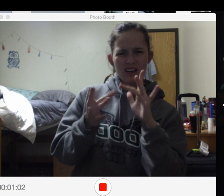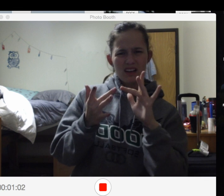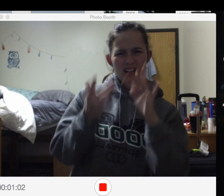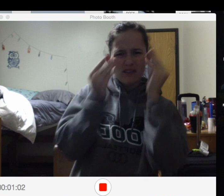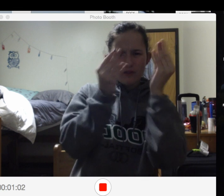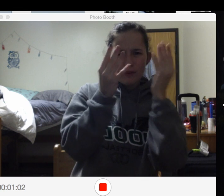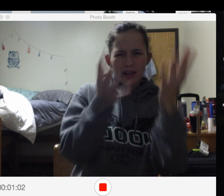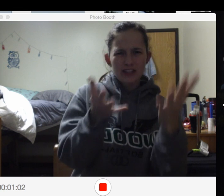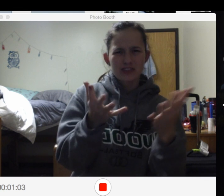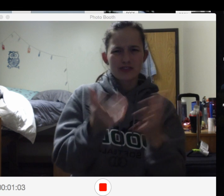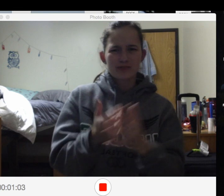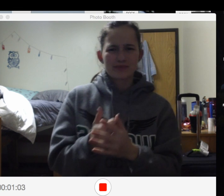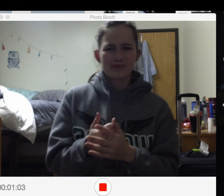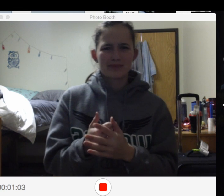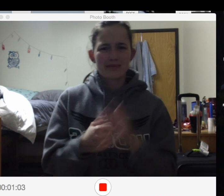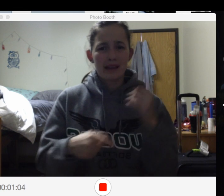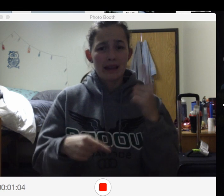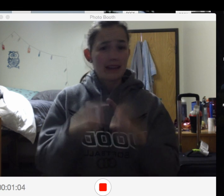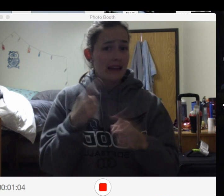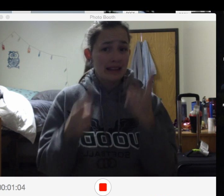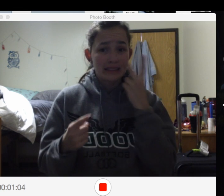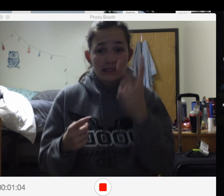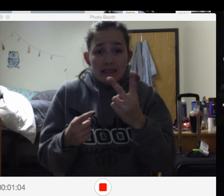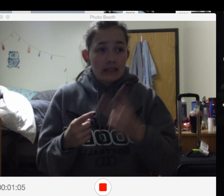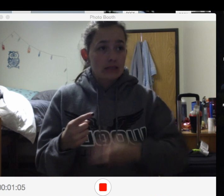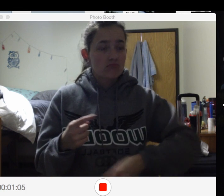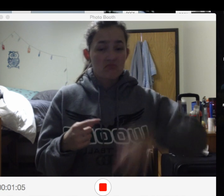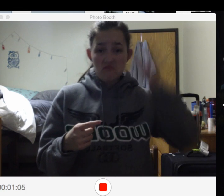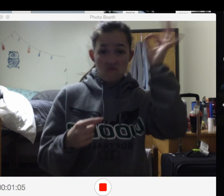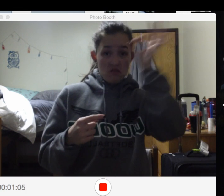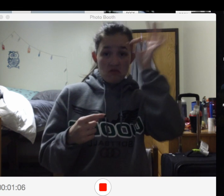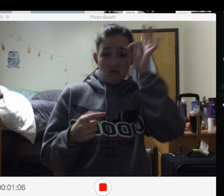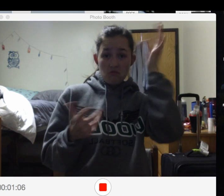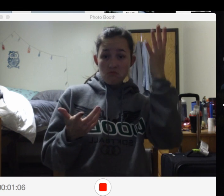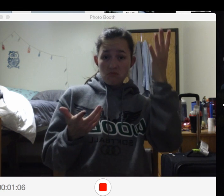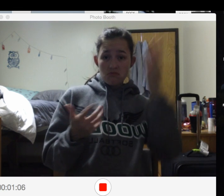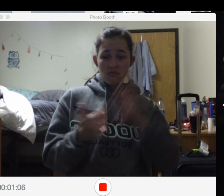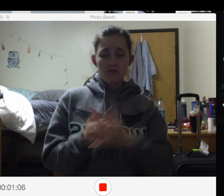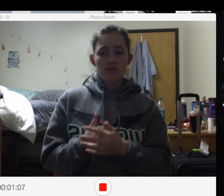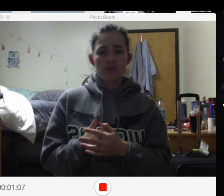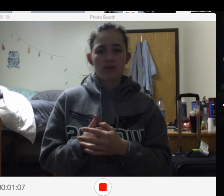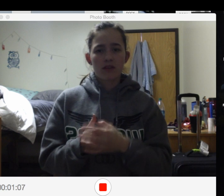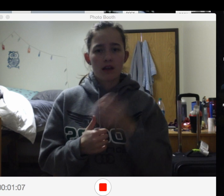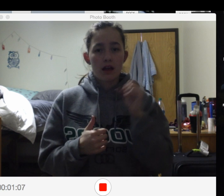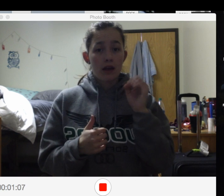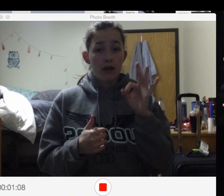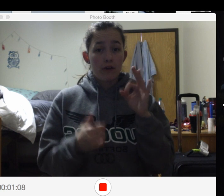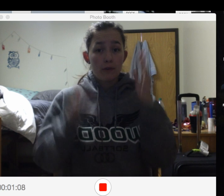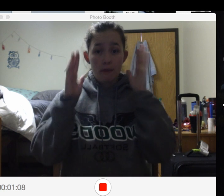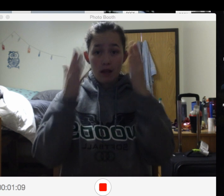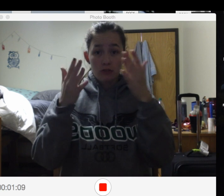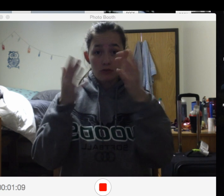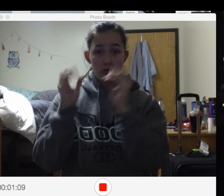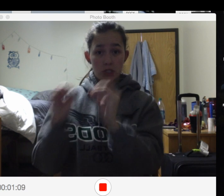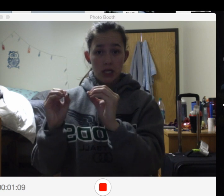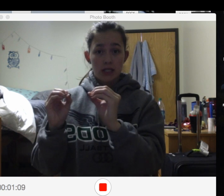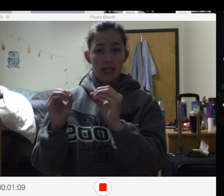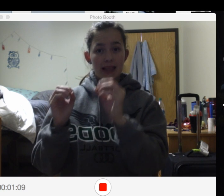online. And it's invisible. And if we don't pay attention to it, it could be a real